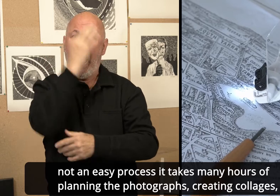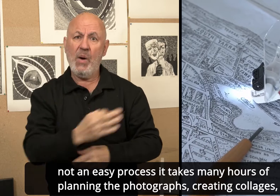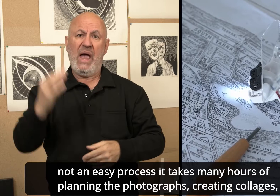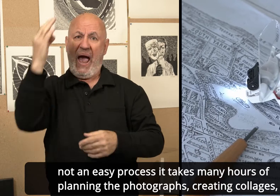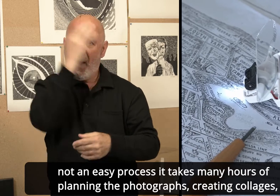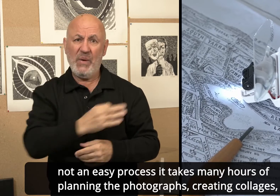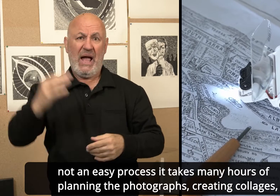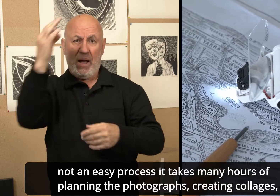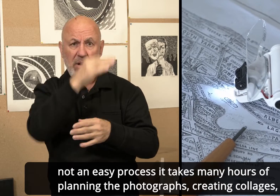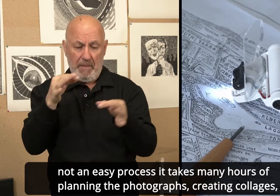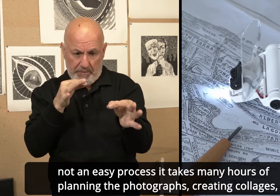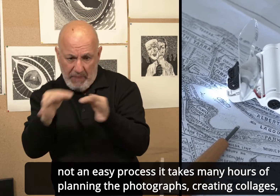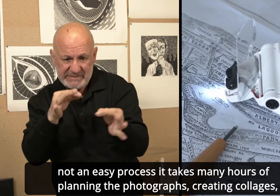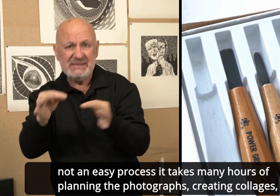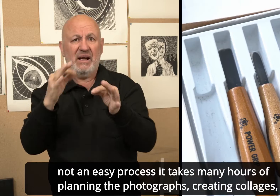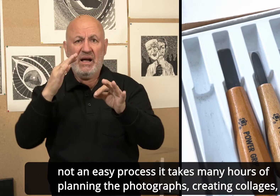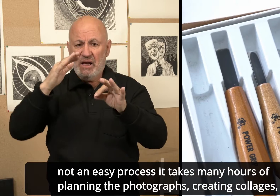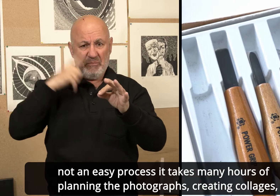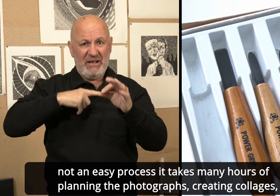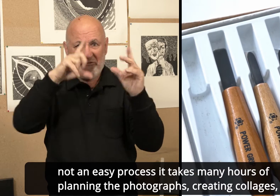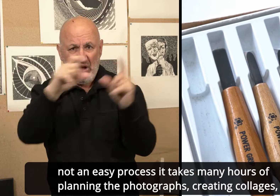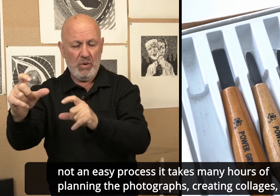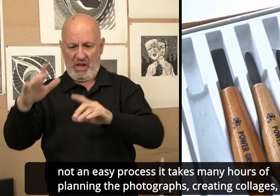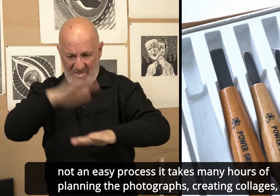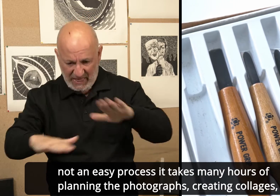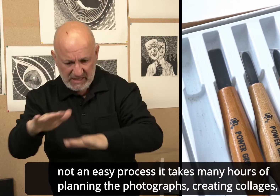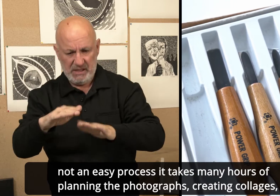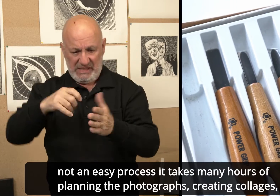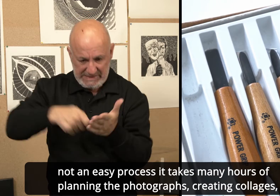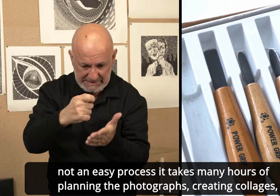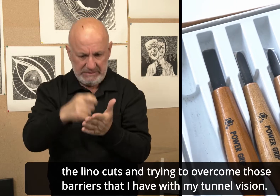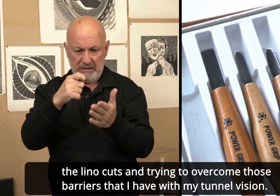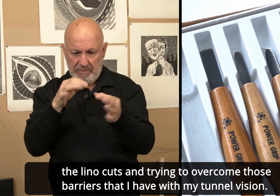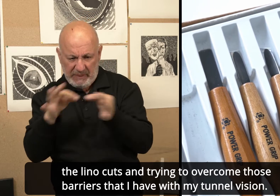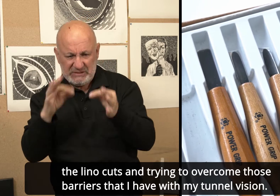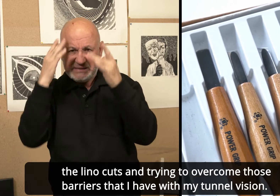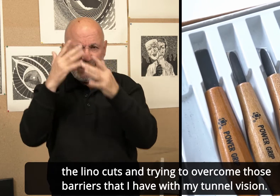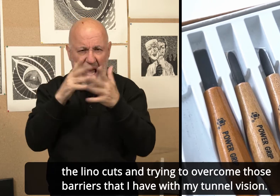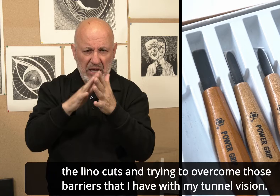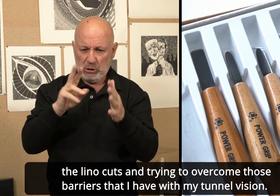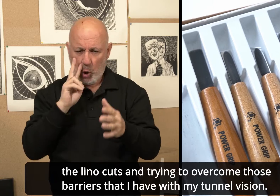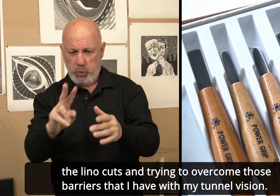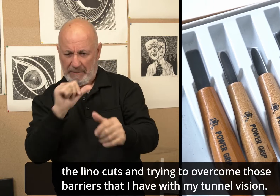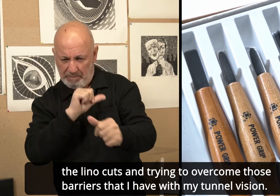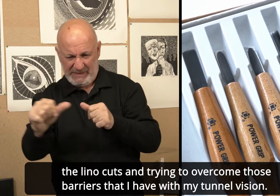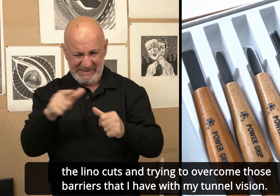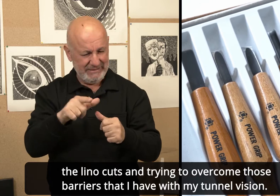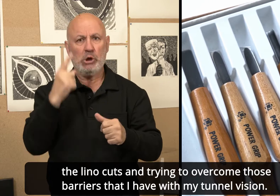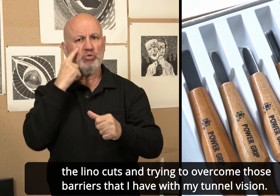easy process. It takes many hours of planning, the photographs, creating collages, the lino